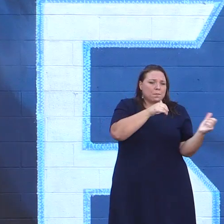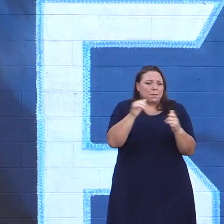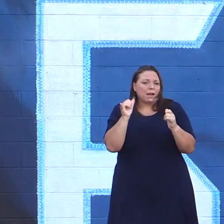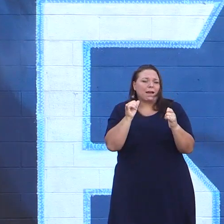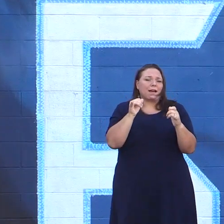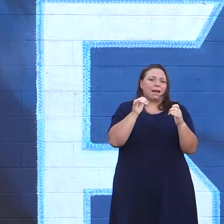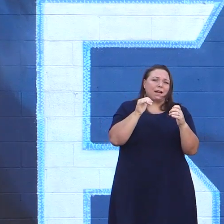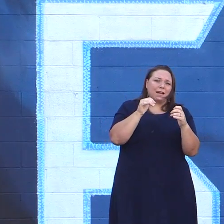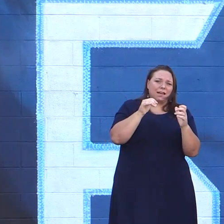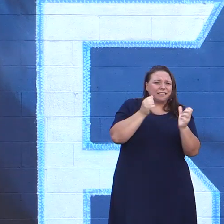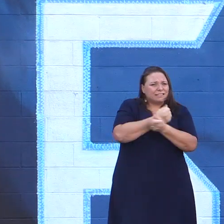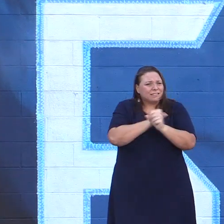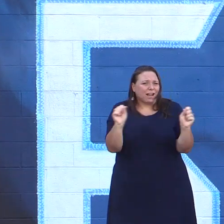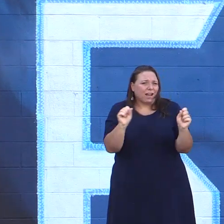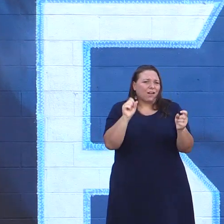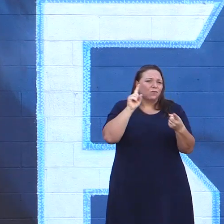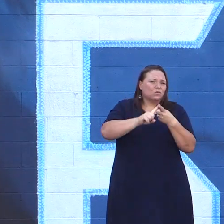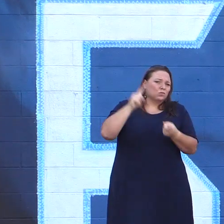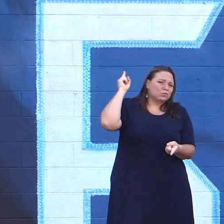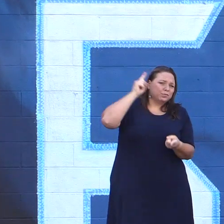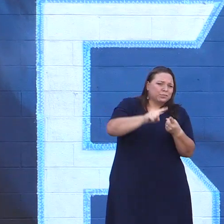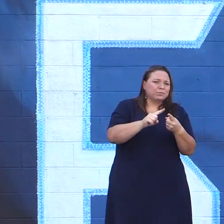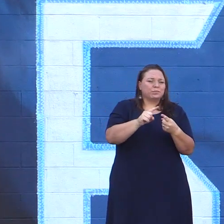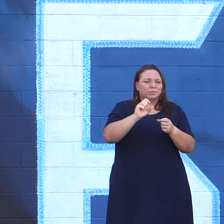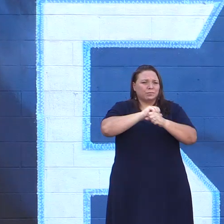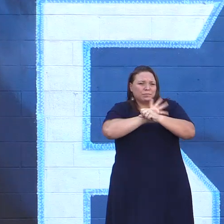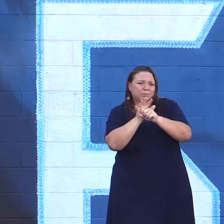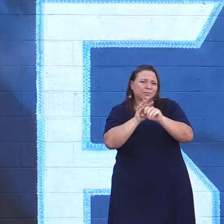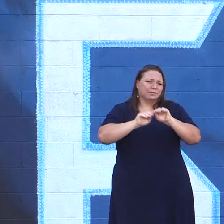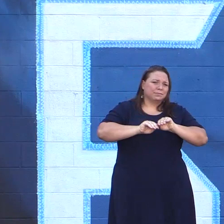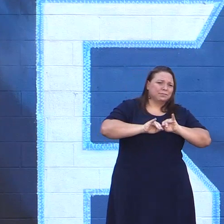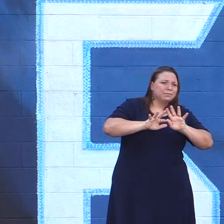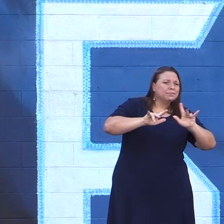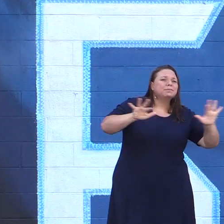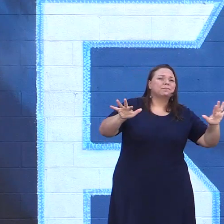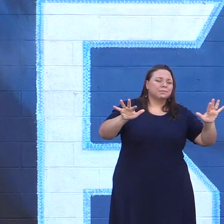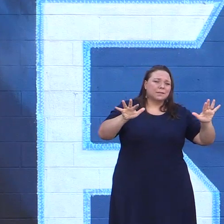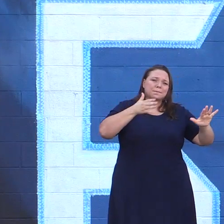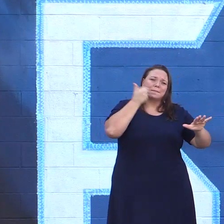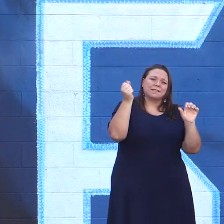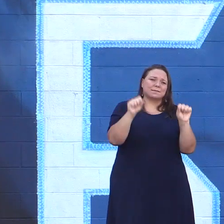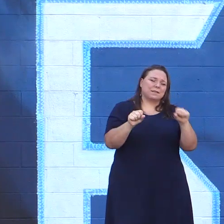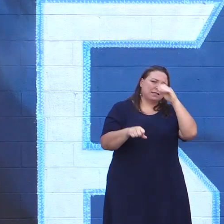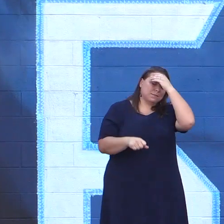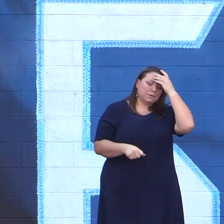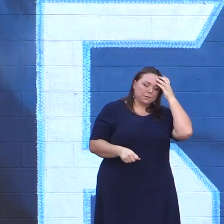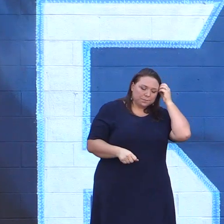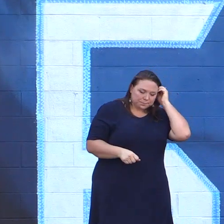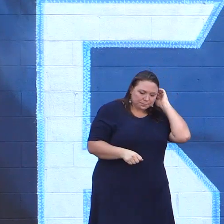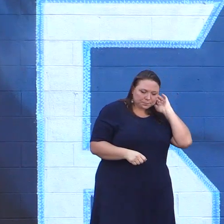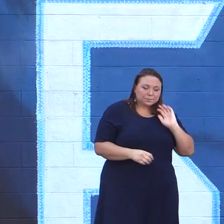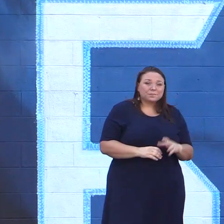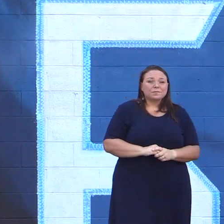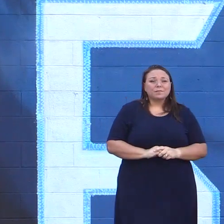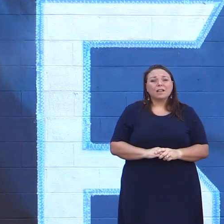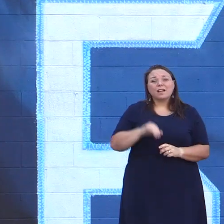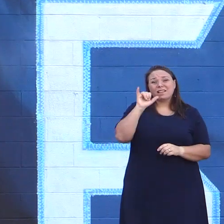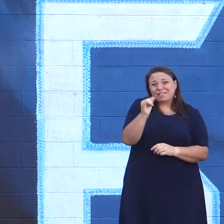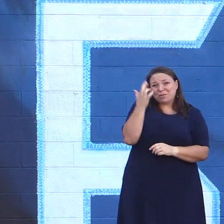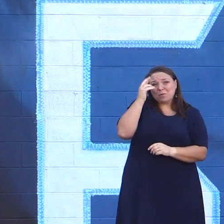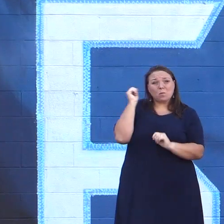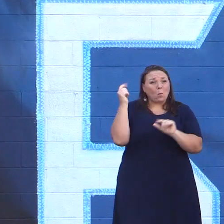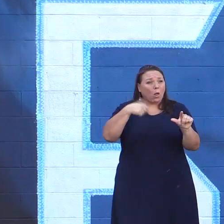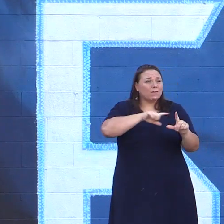still minimizes the risk of the coronavirus as much as possible. It's the reason we all